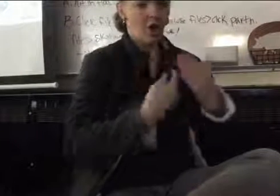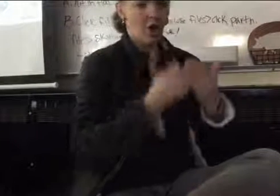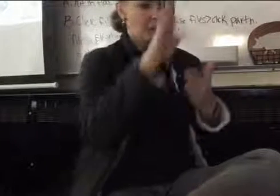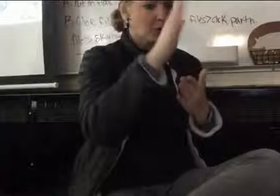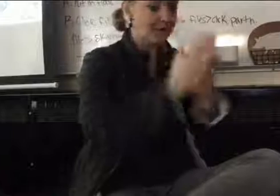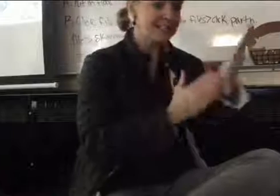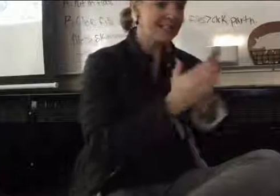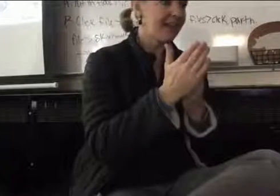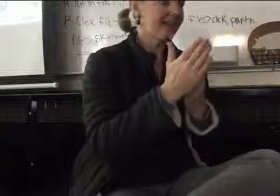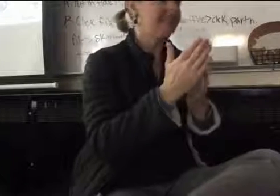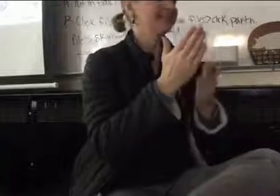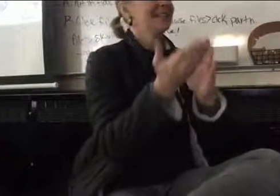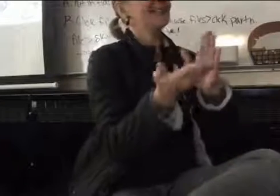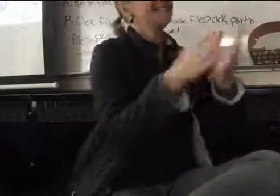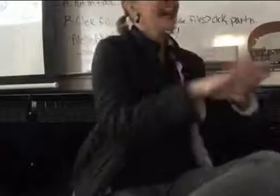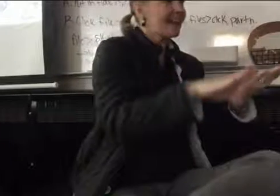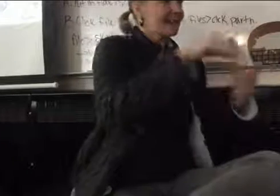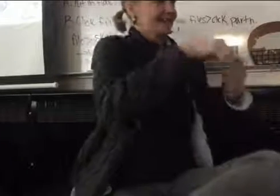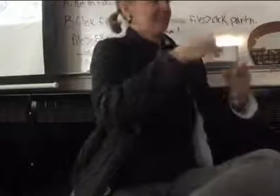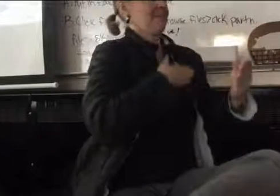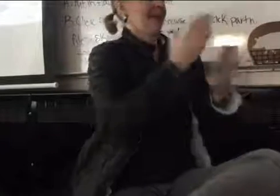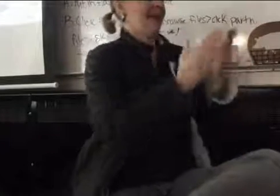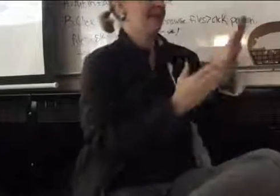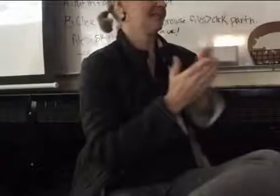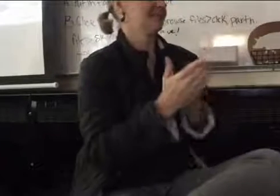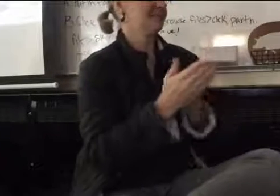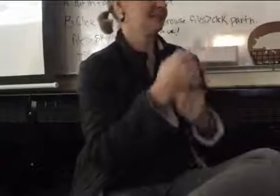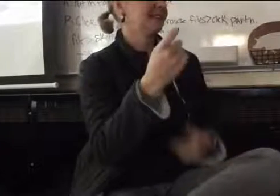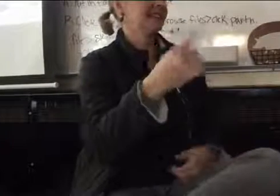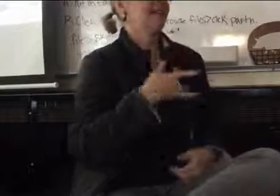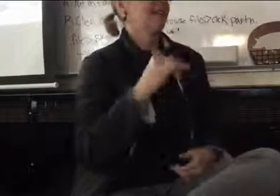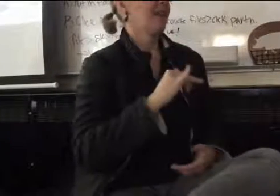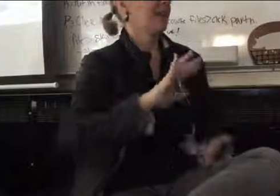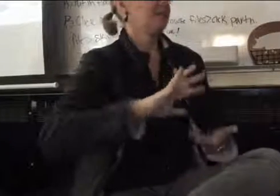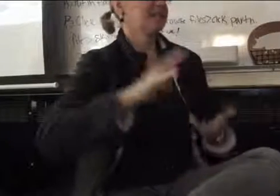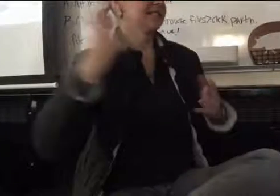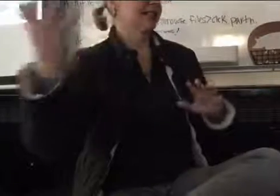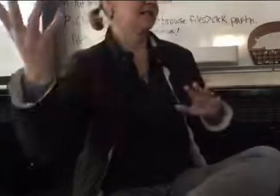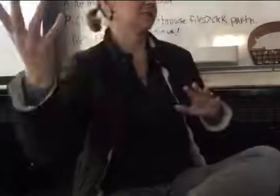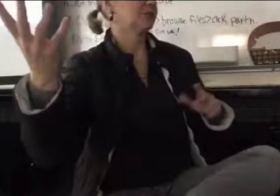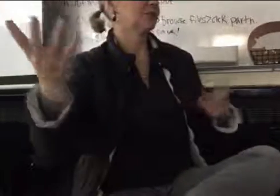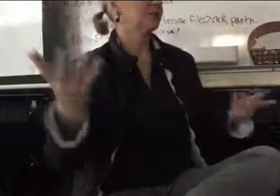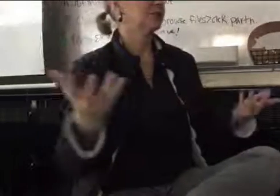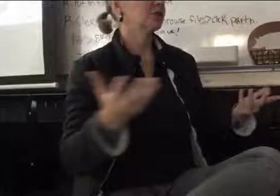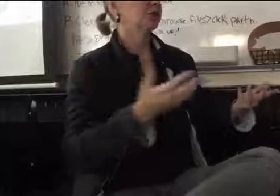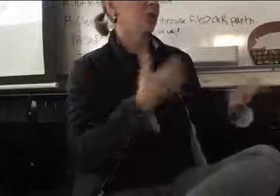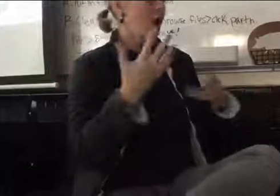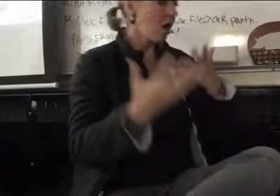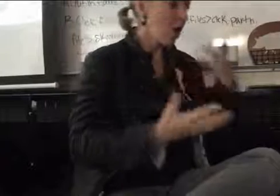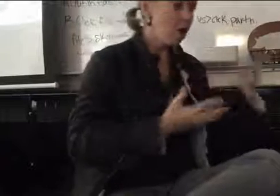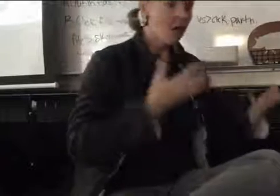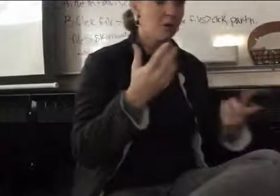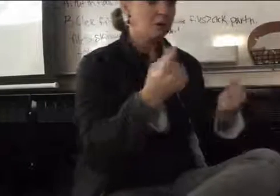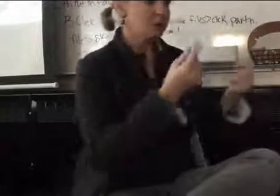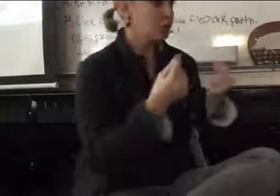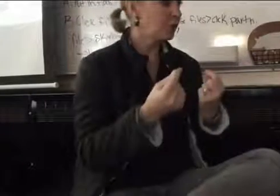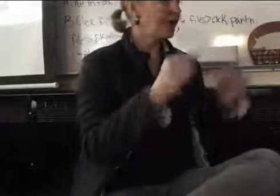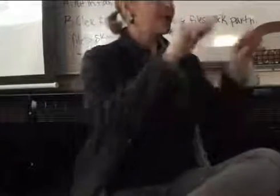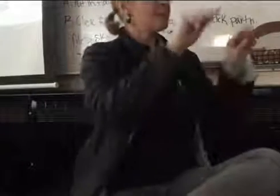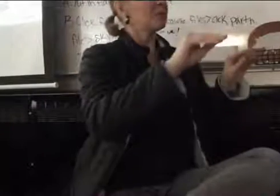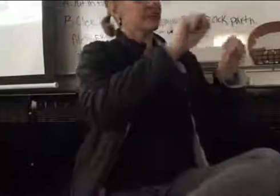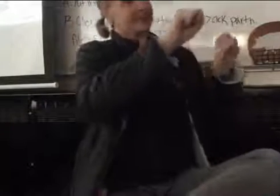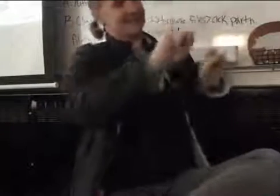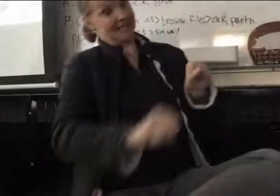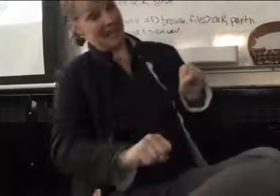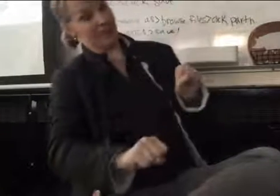hands." Because he really felt like this was a disaster. Following Pickett's charge, he moves everybody south, he moves them back